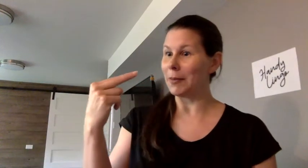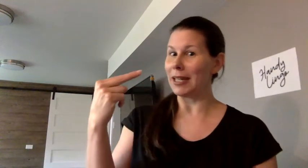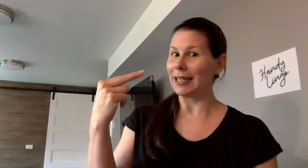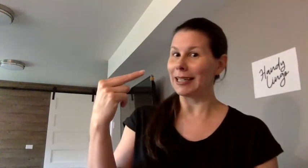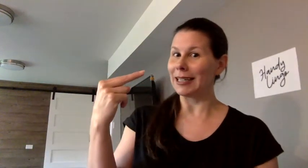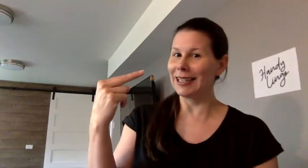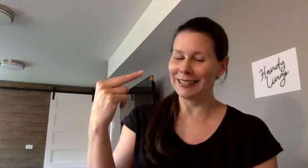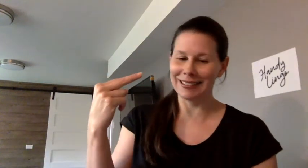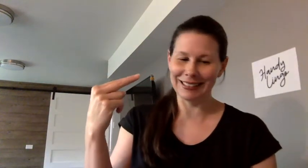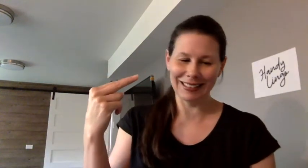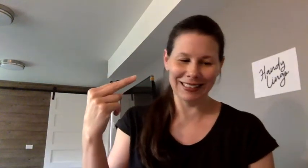me.